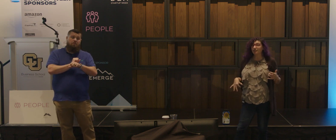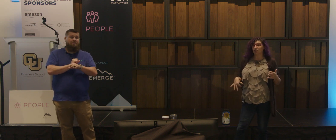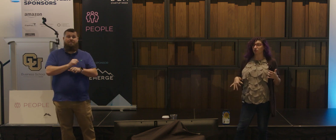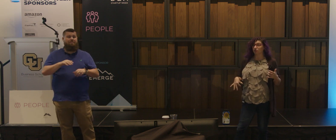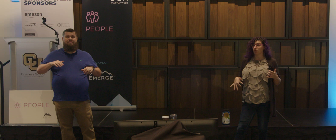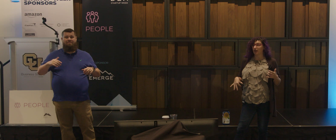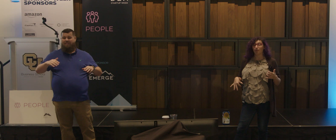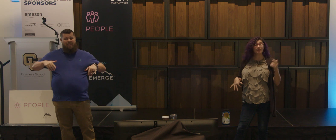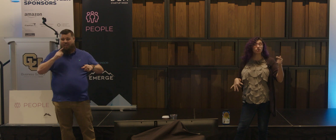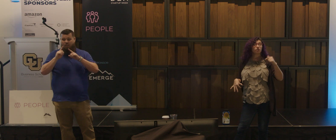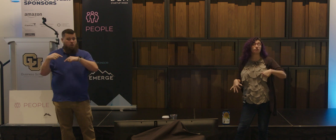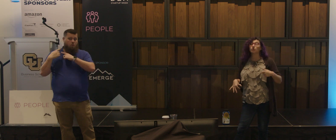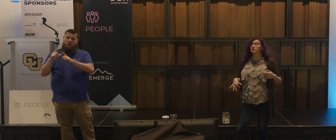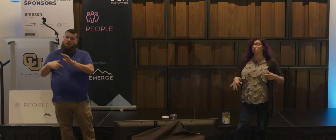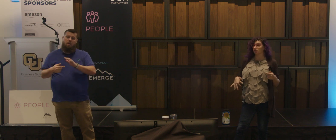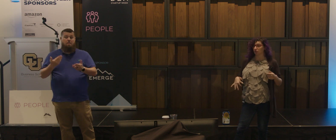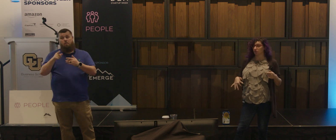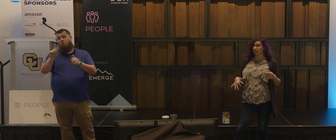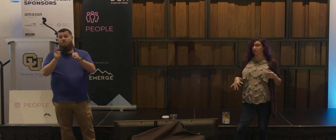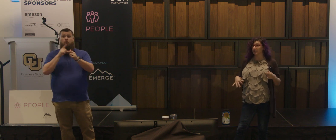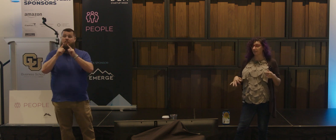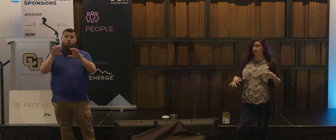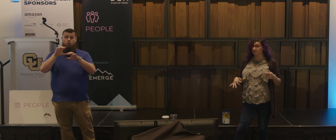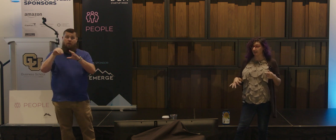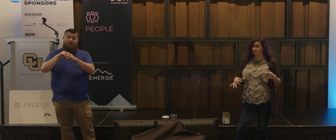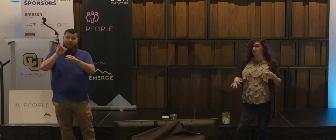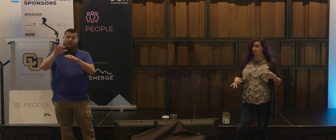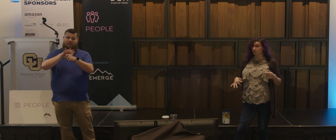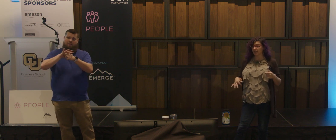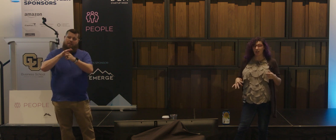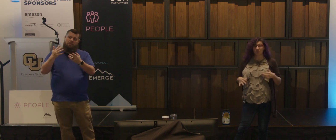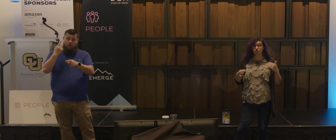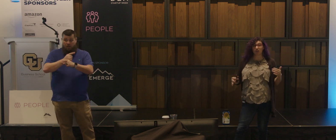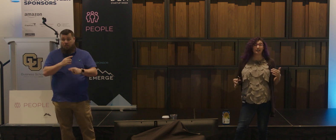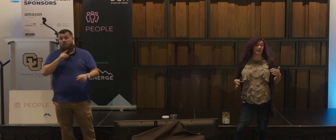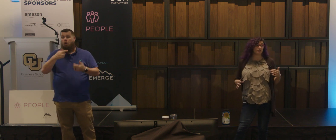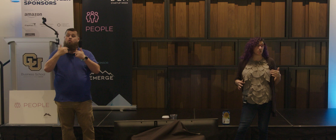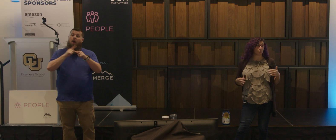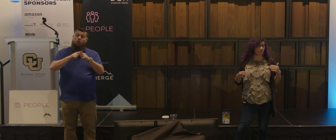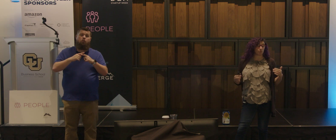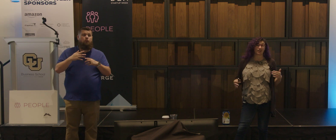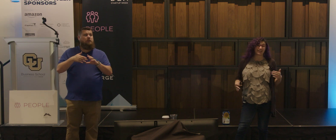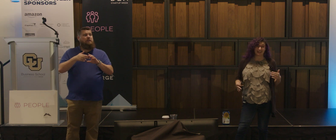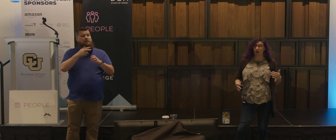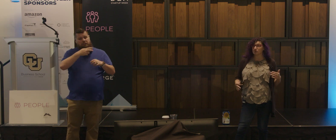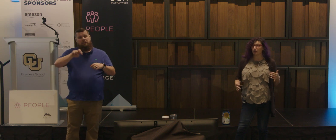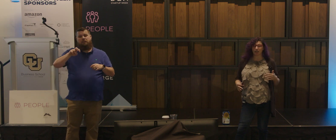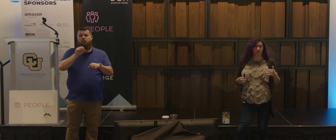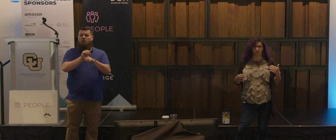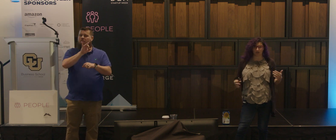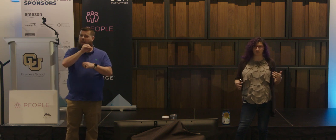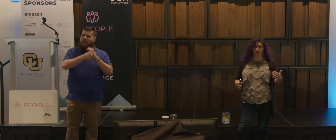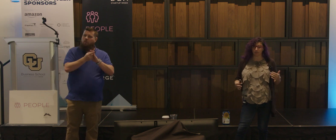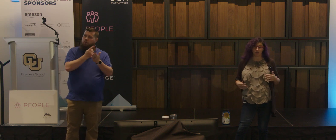they haven't interviewed for a while. Maybe you're the first interview they're doing in that space, right? They're trying to get out of a job where they've been working 80 hours a